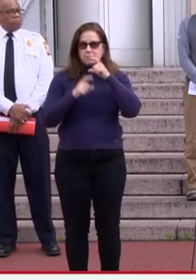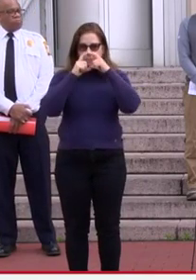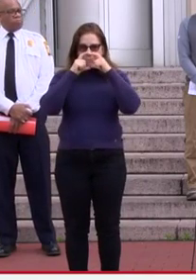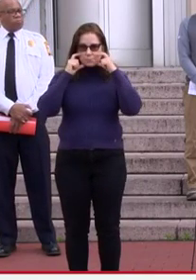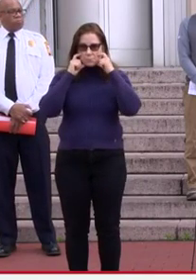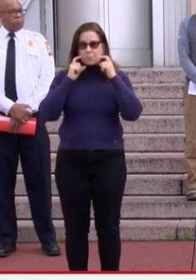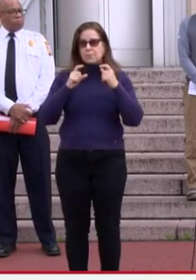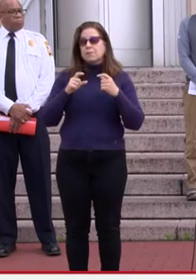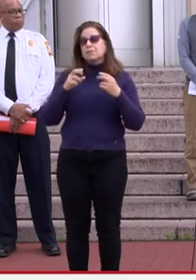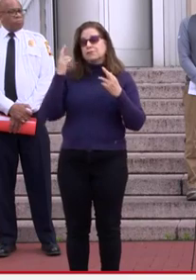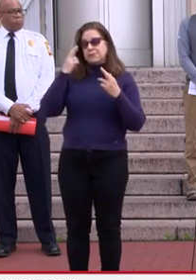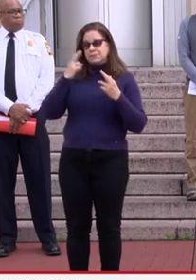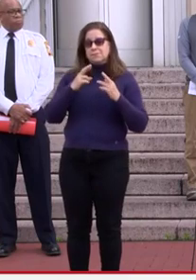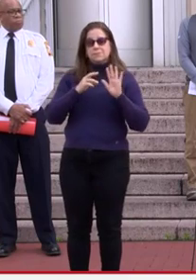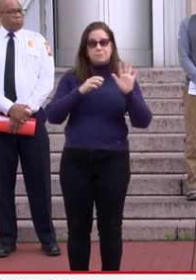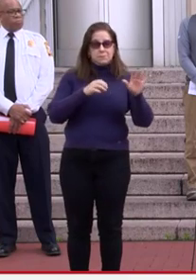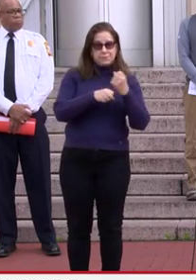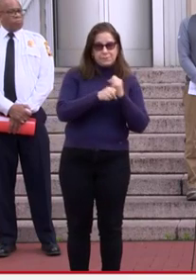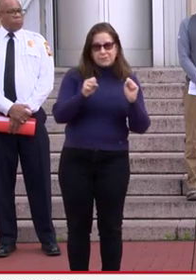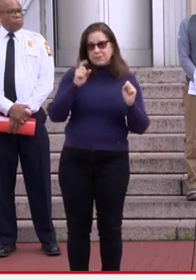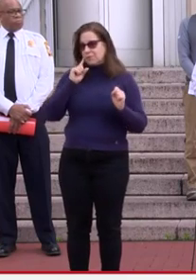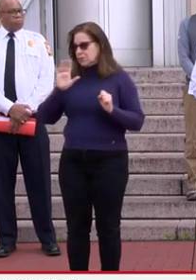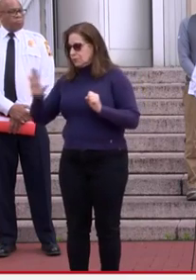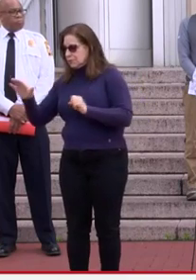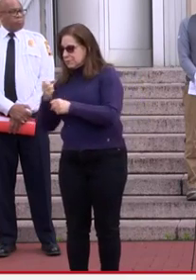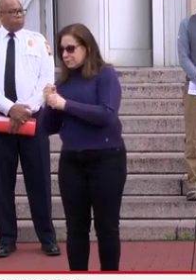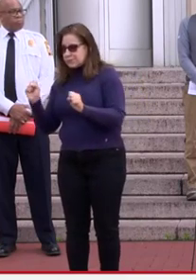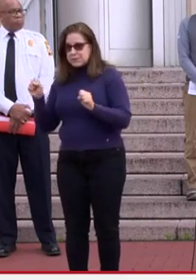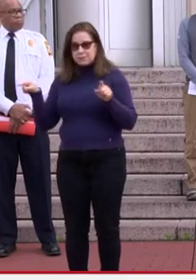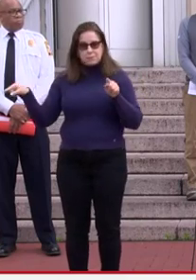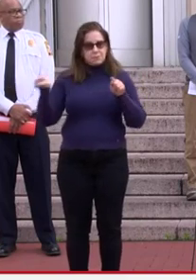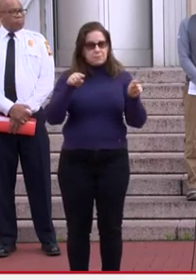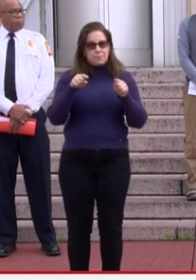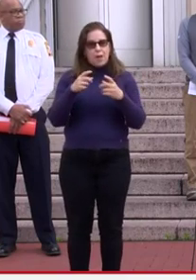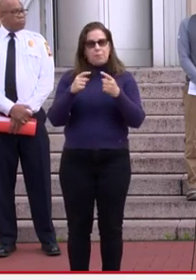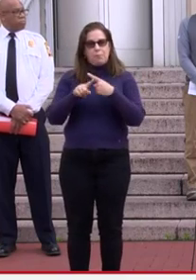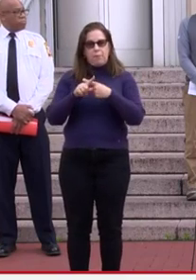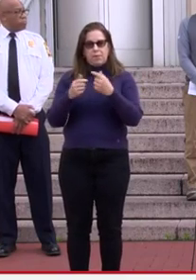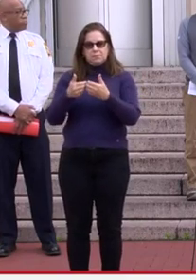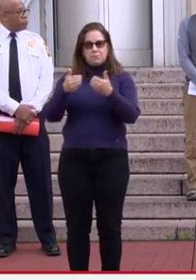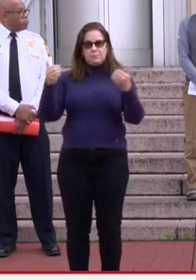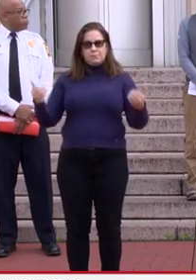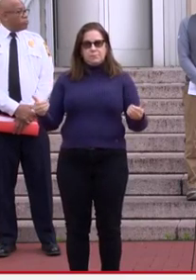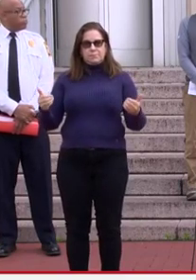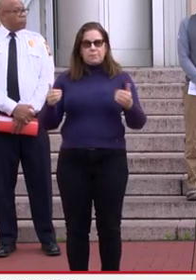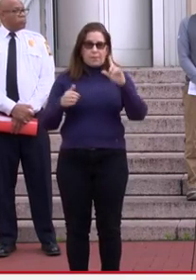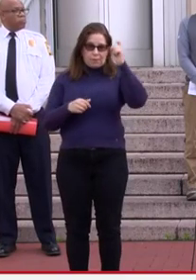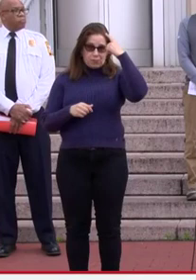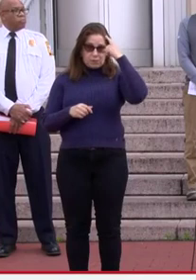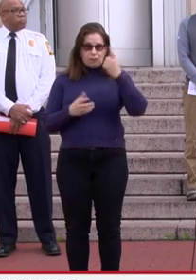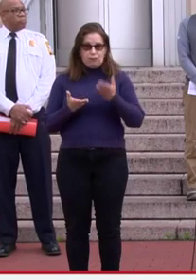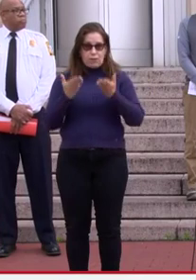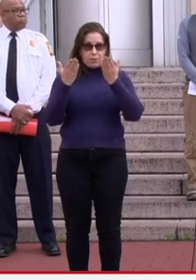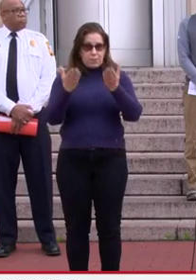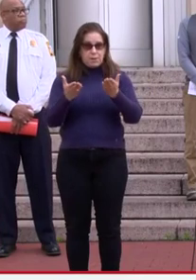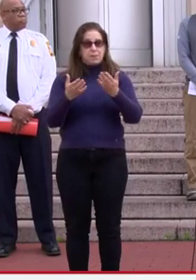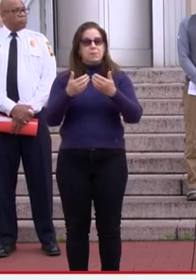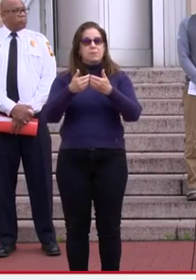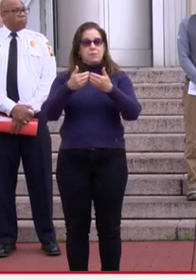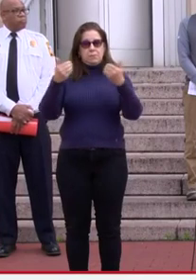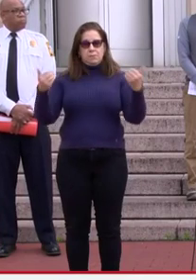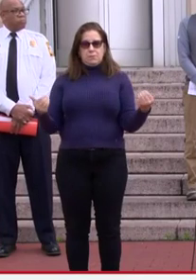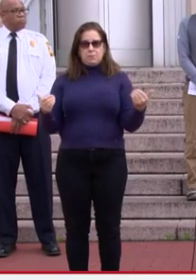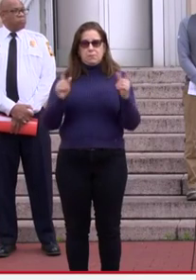try to maintain a distance that is consistent with public health official recommendations. We appreciate the public's